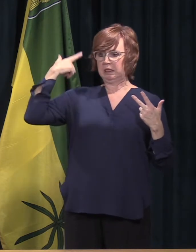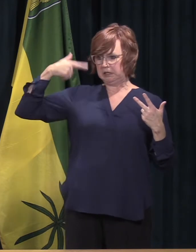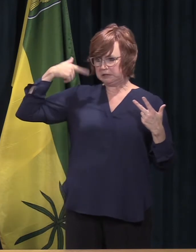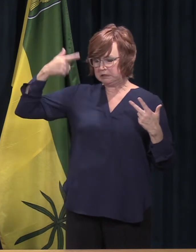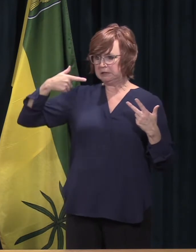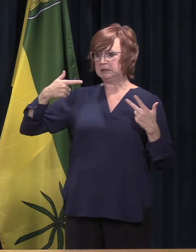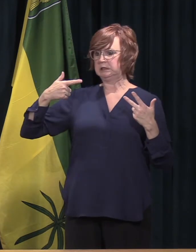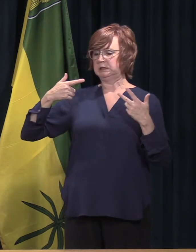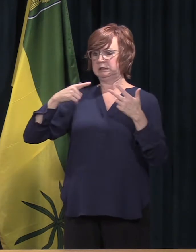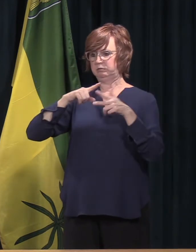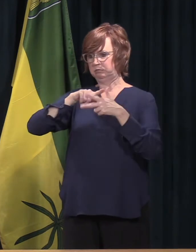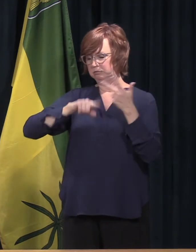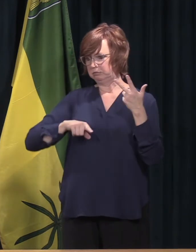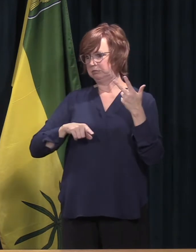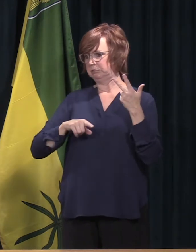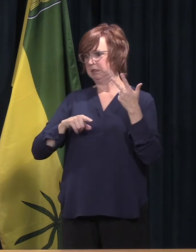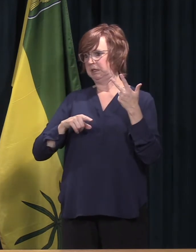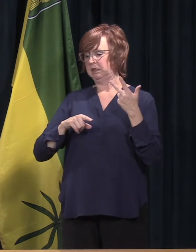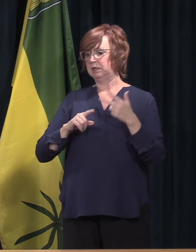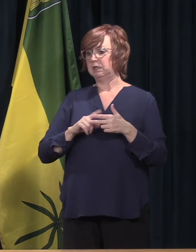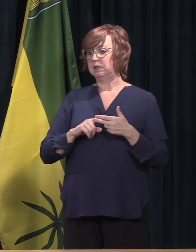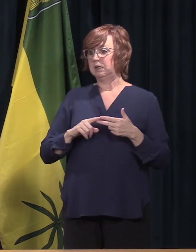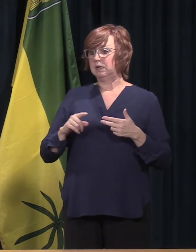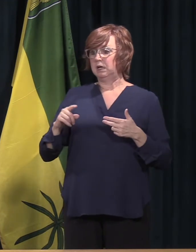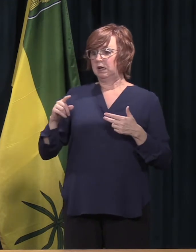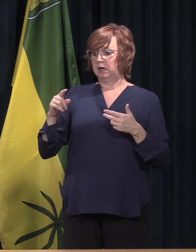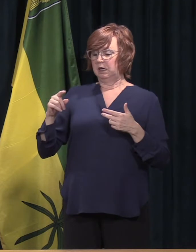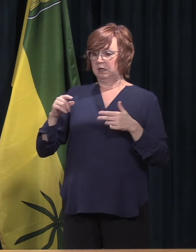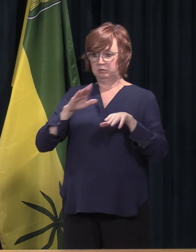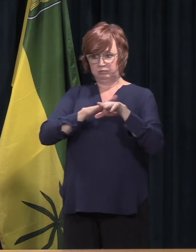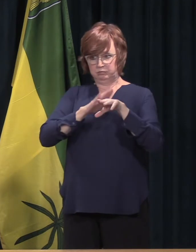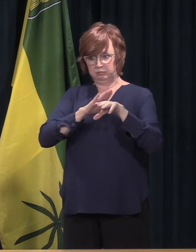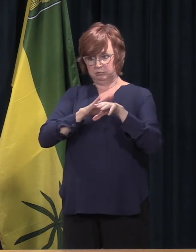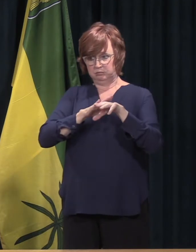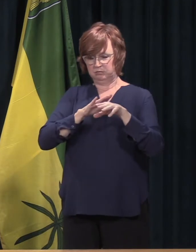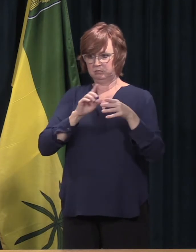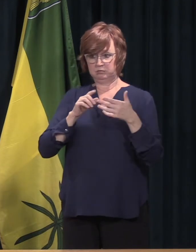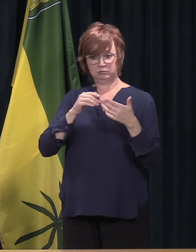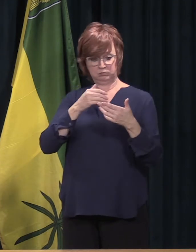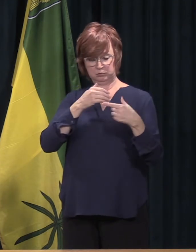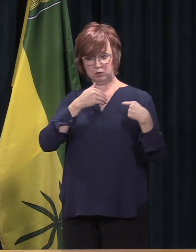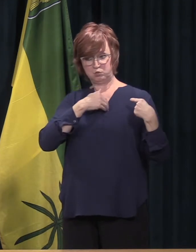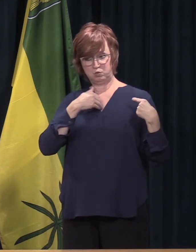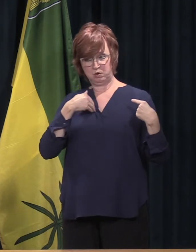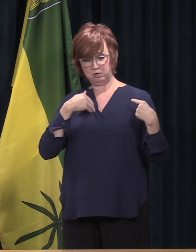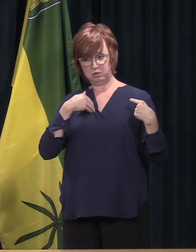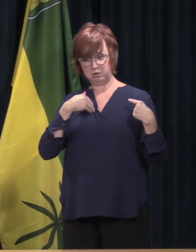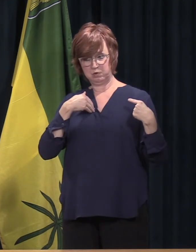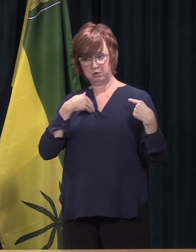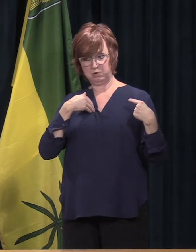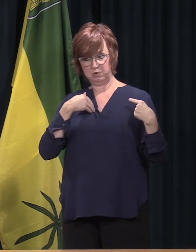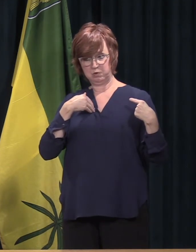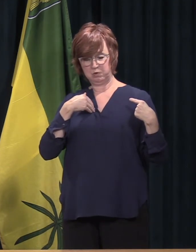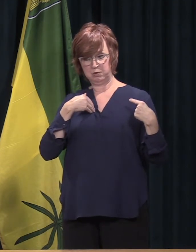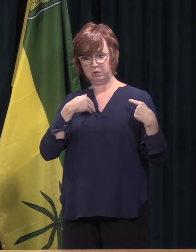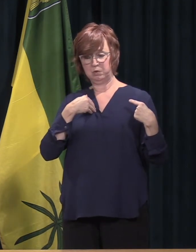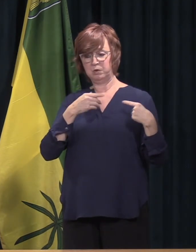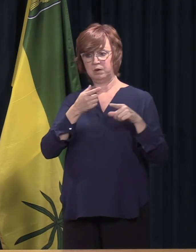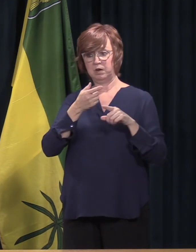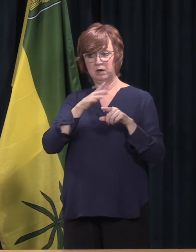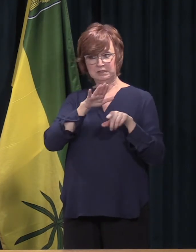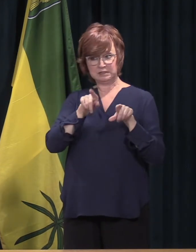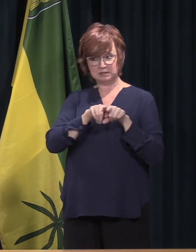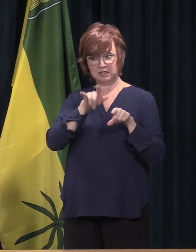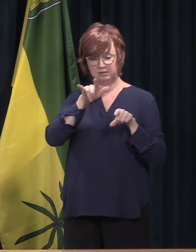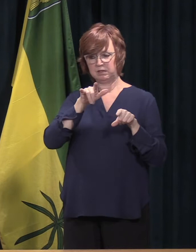London-Toronto flight, everyone is notified because they're not coming from a risk area, but they may have been a passenger from a high-risk area. Now